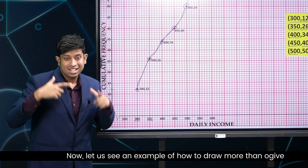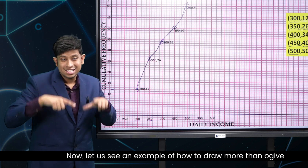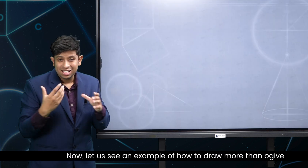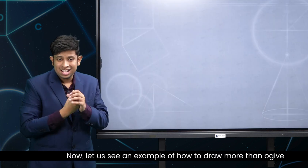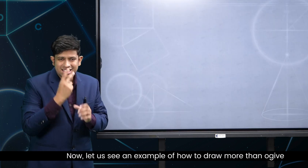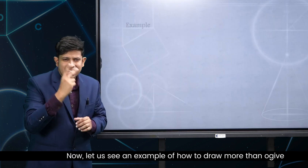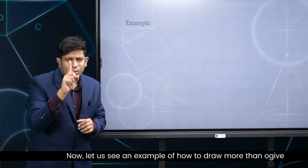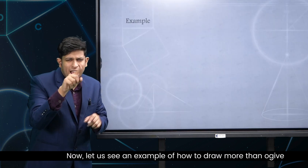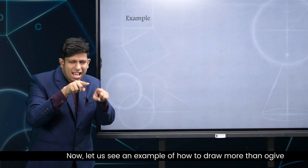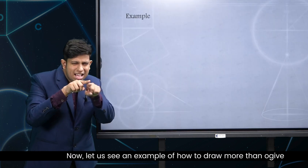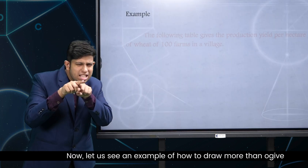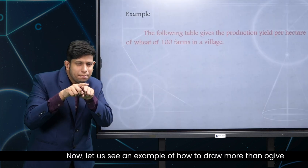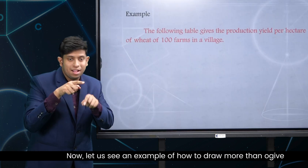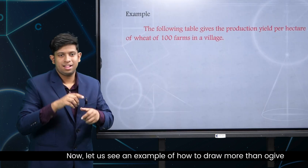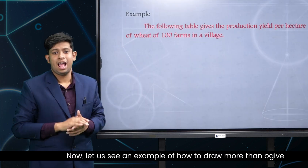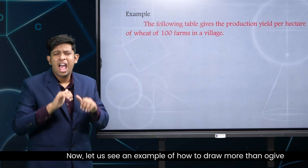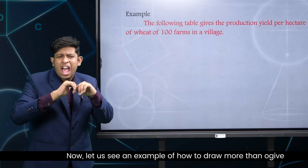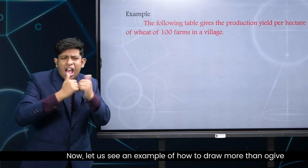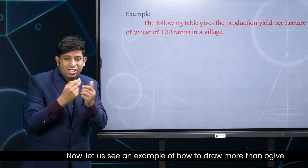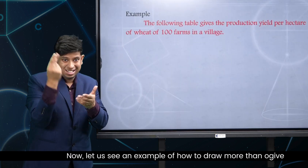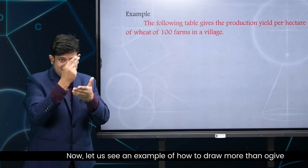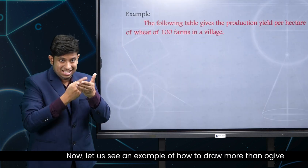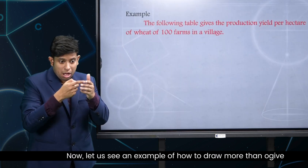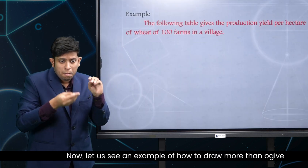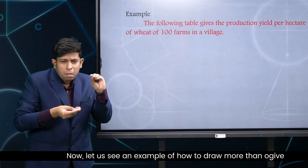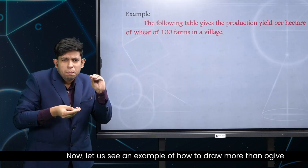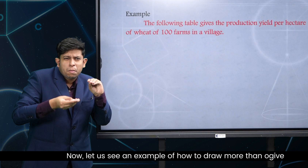Now, let us see an example of how to draw more than ogive.